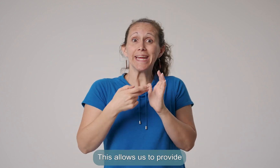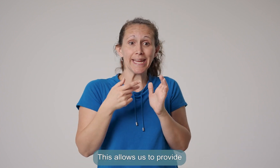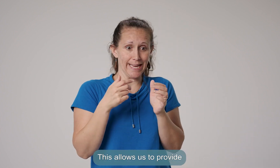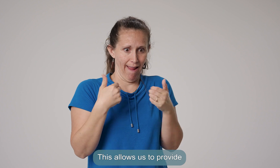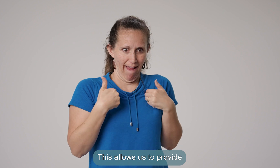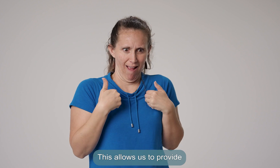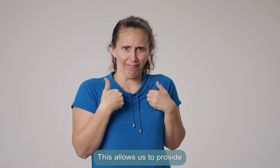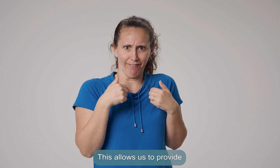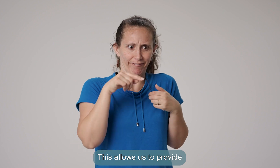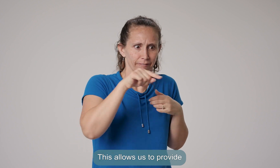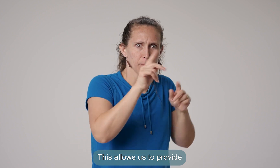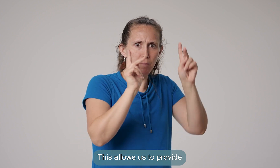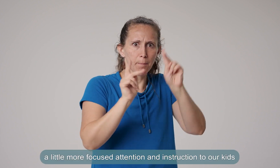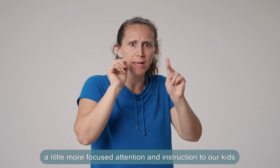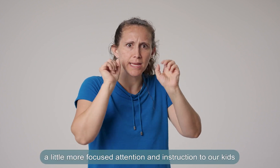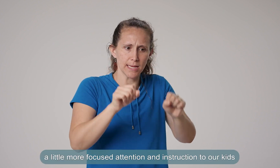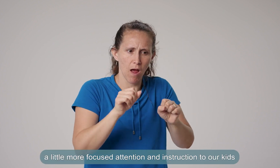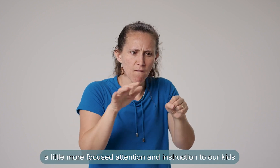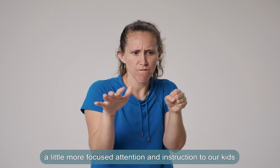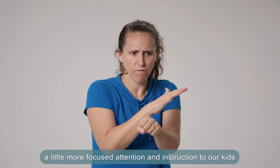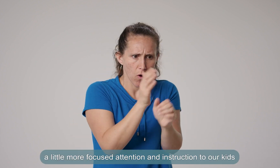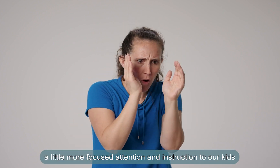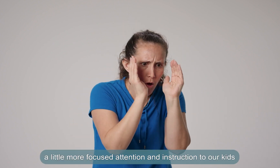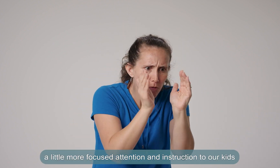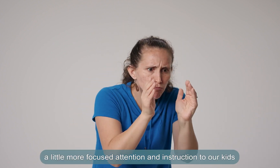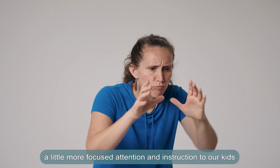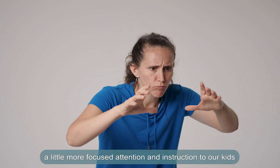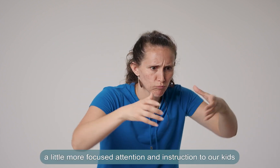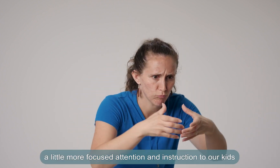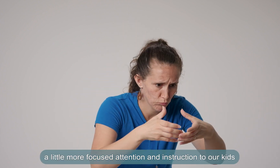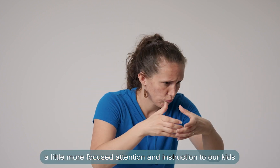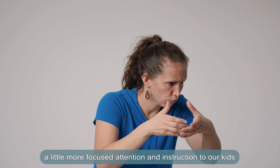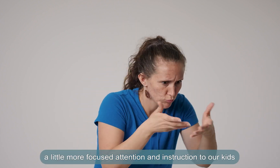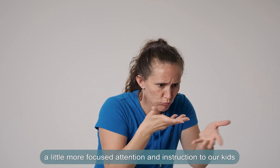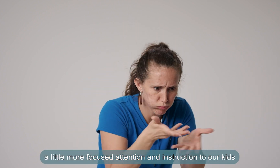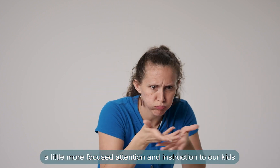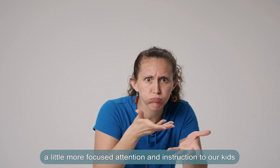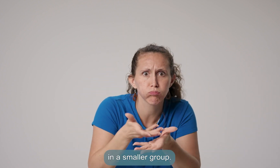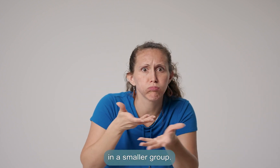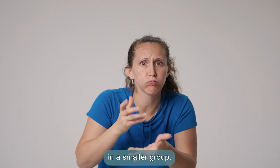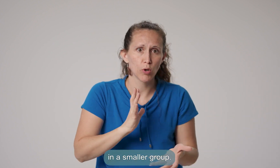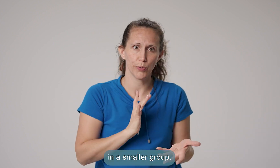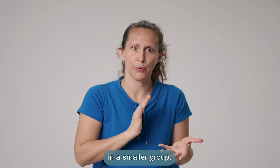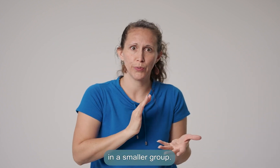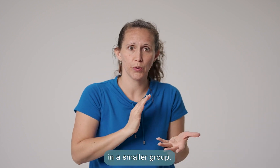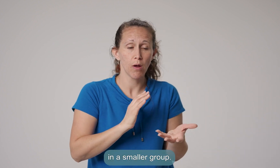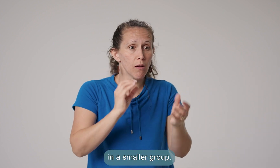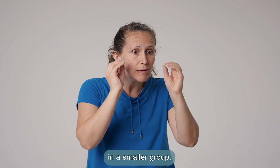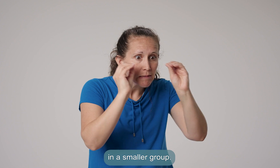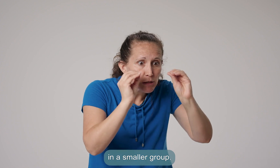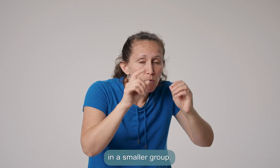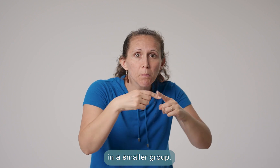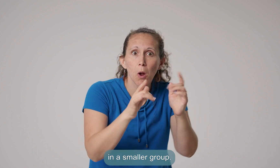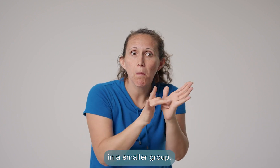This allows us to provide a little more focused attention and instruction to our kids in a smaller group.